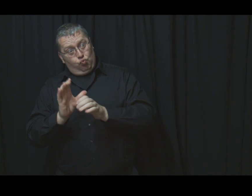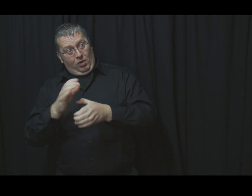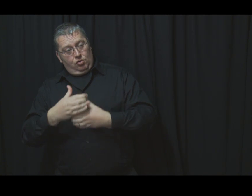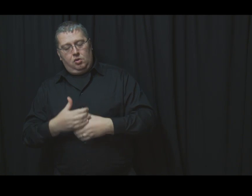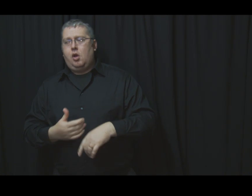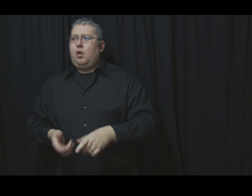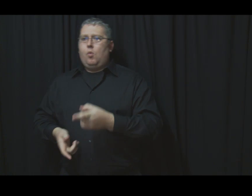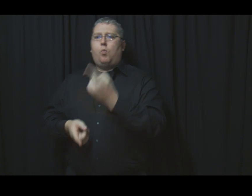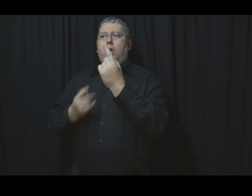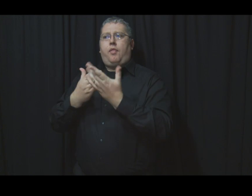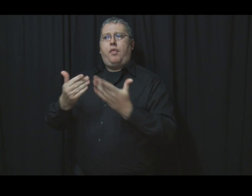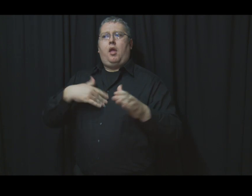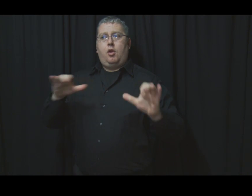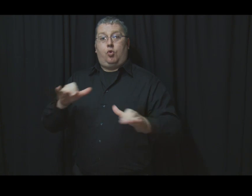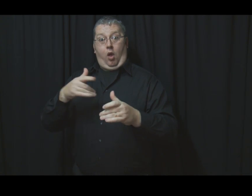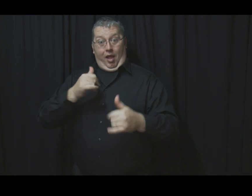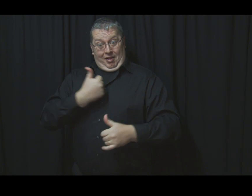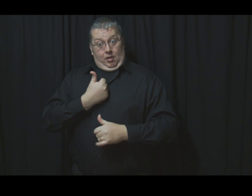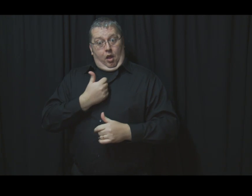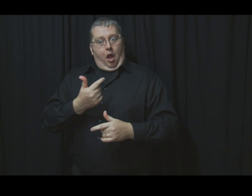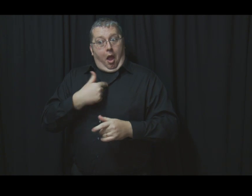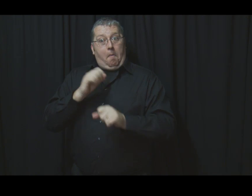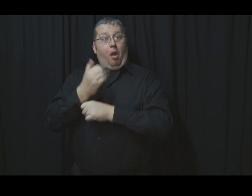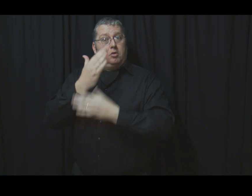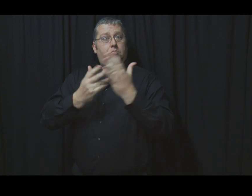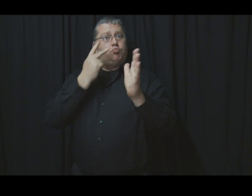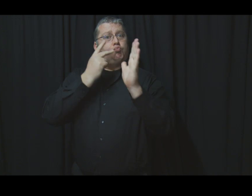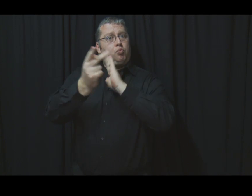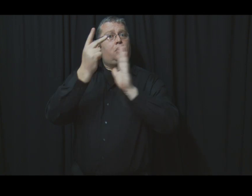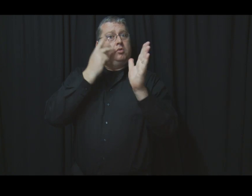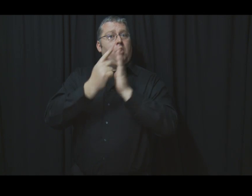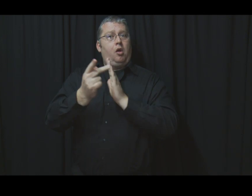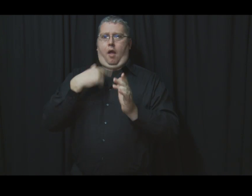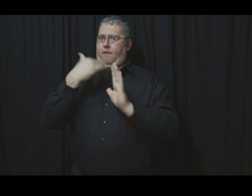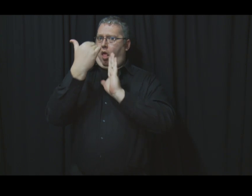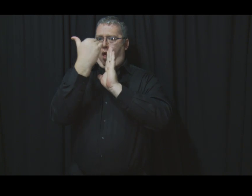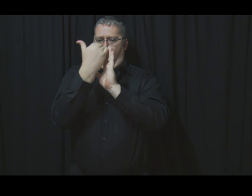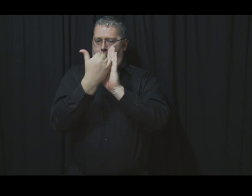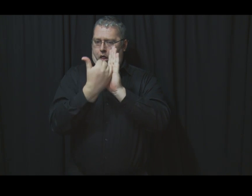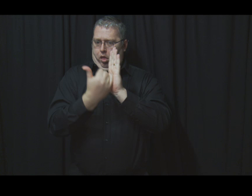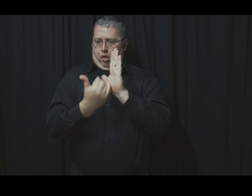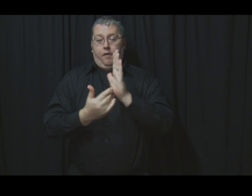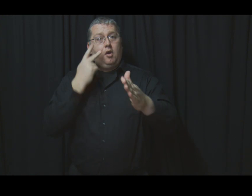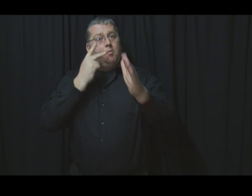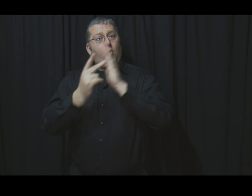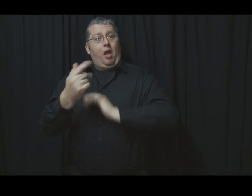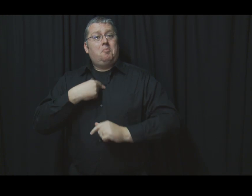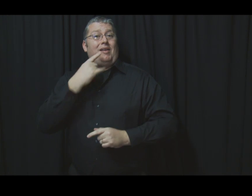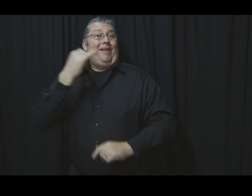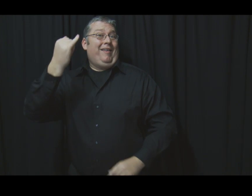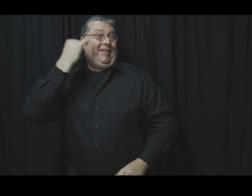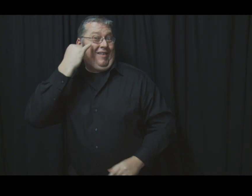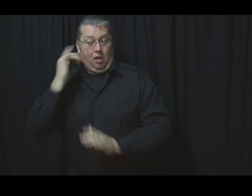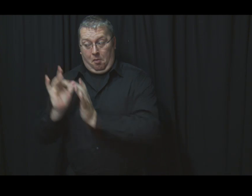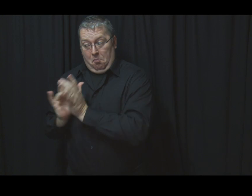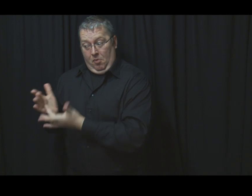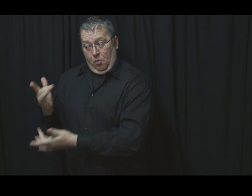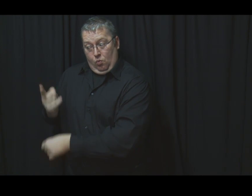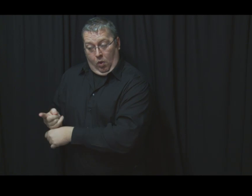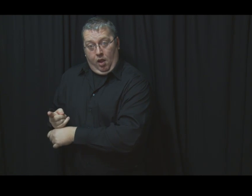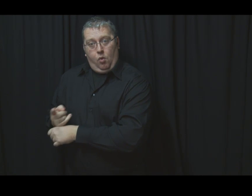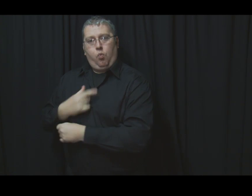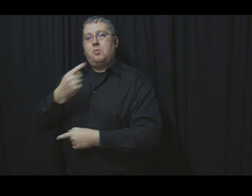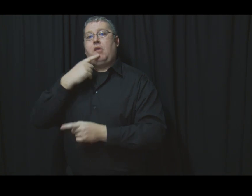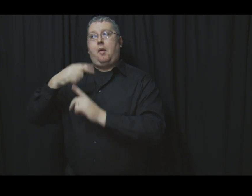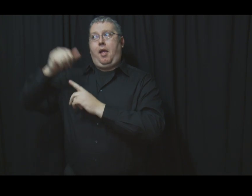was doing was I was making predictions. I made some predictions. There's a whole list of predictions. And I was saying, if the Bible's right, and we're all descendants of Adam and